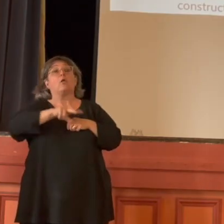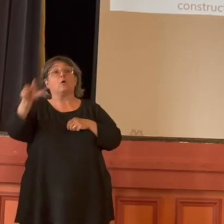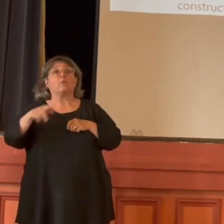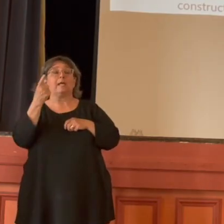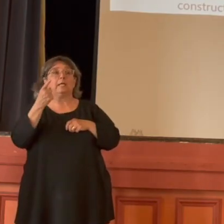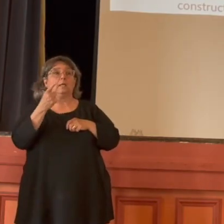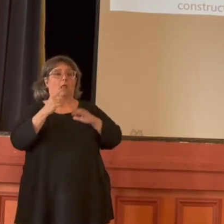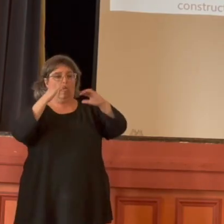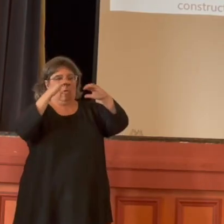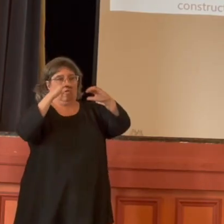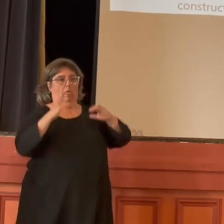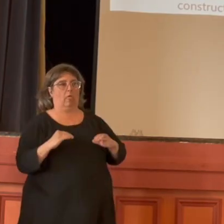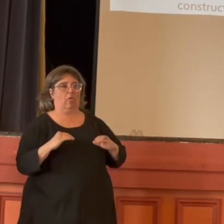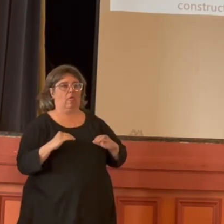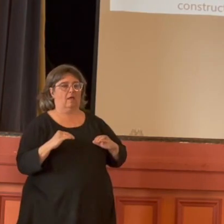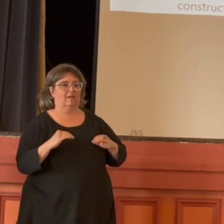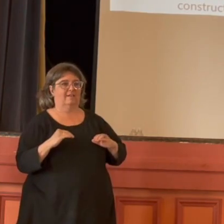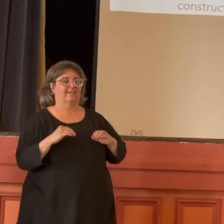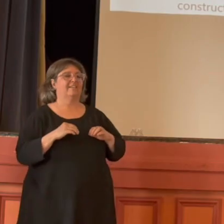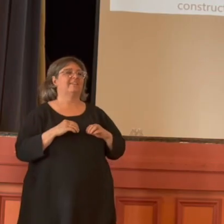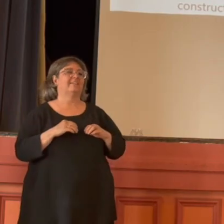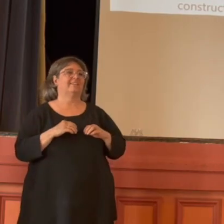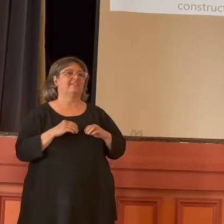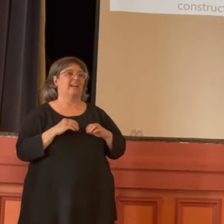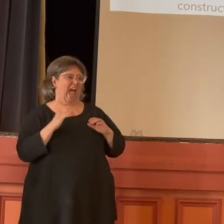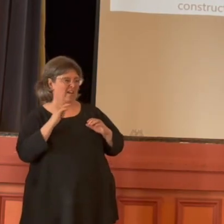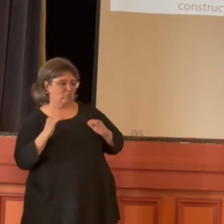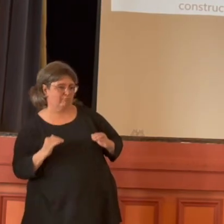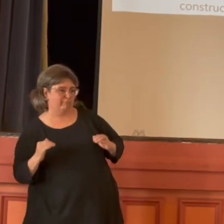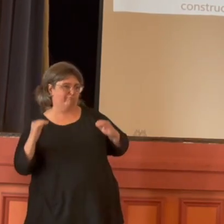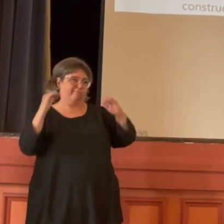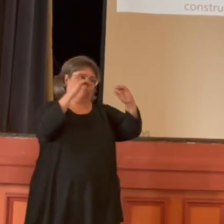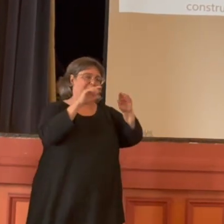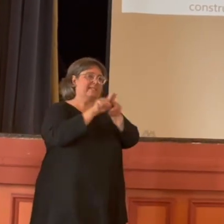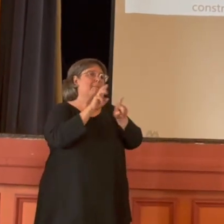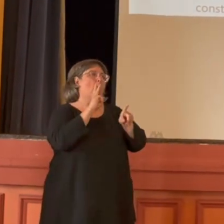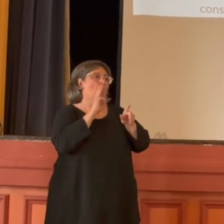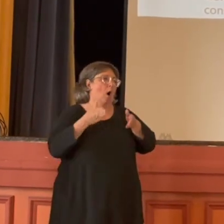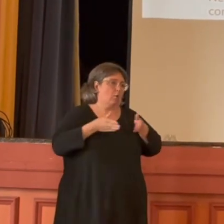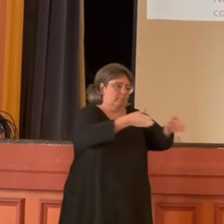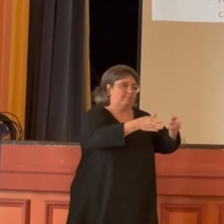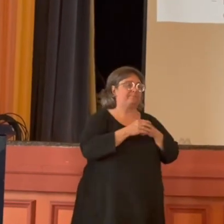is sunken down, and you had to get back up to the level of the waterways.